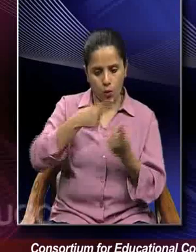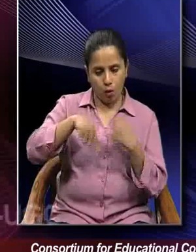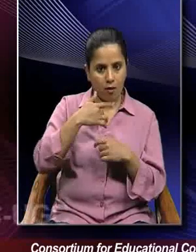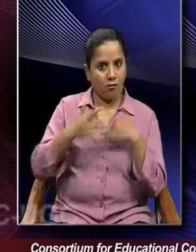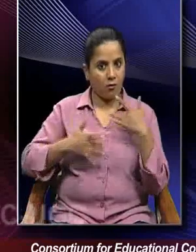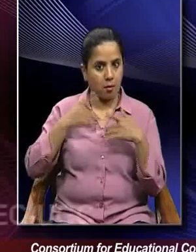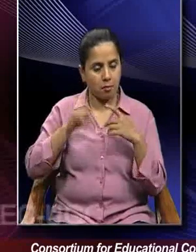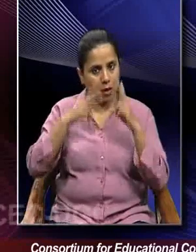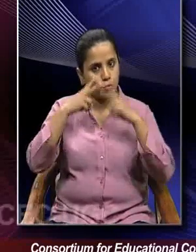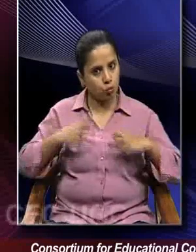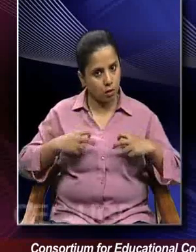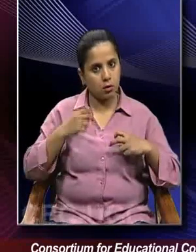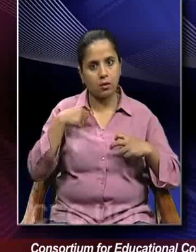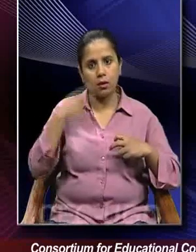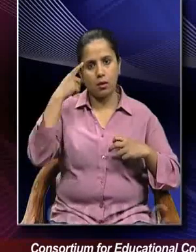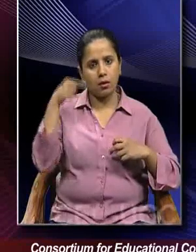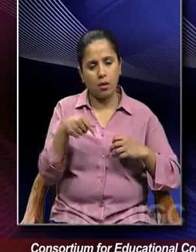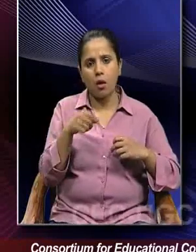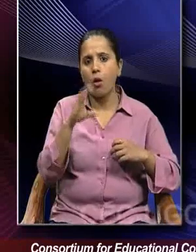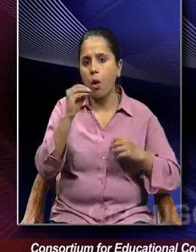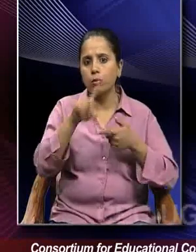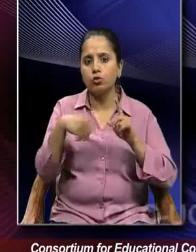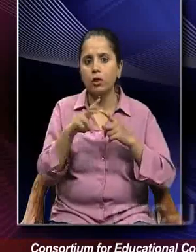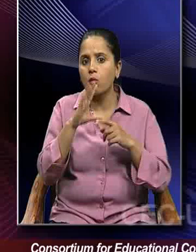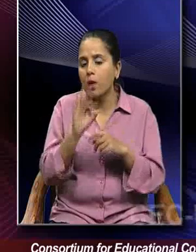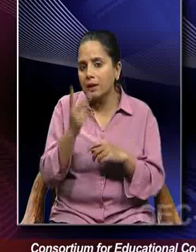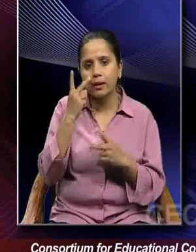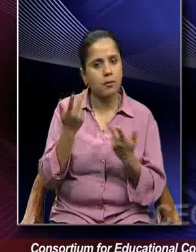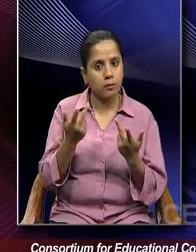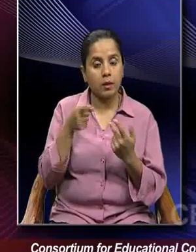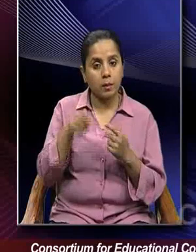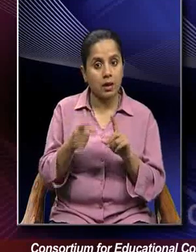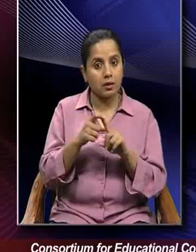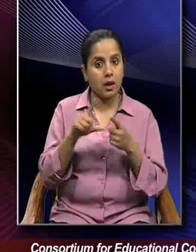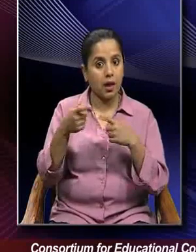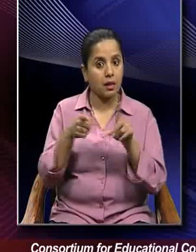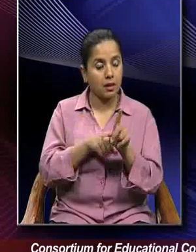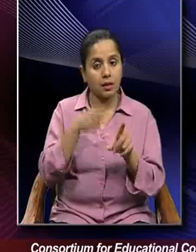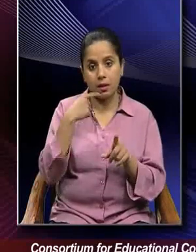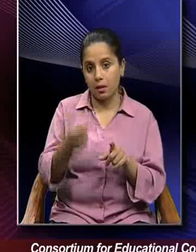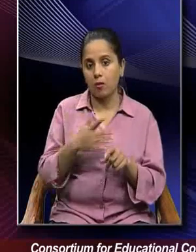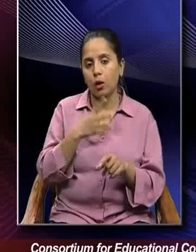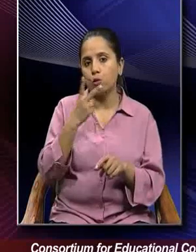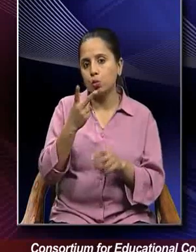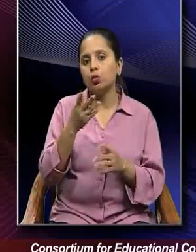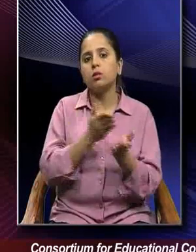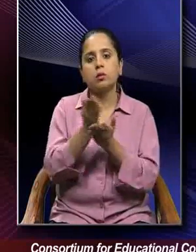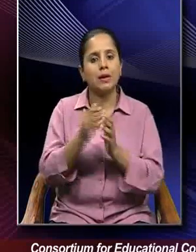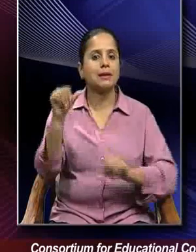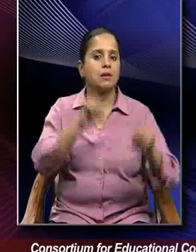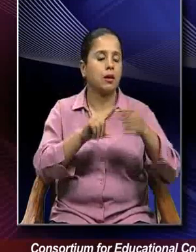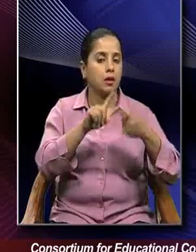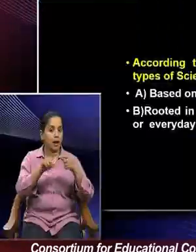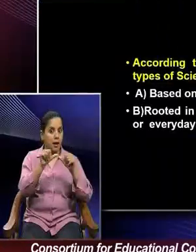should be studied rather than objective reality. According to Dilthey, there are two types of science. A, which